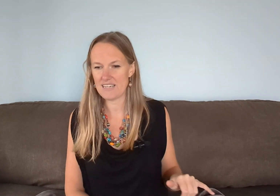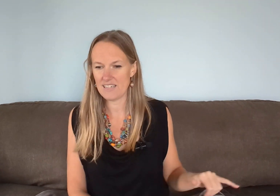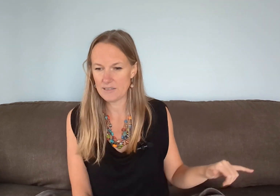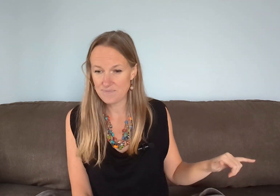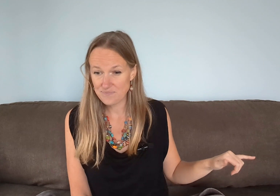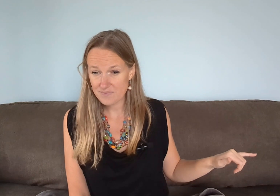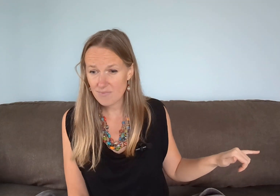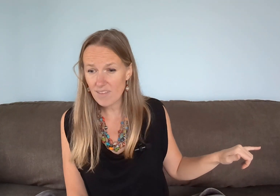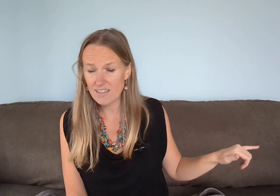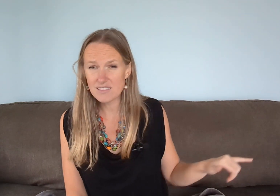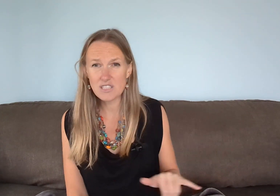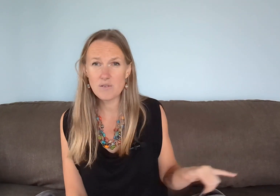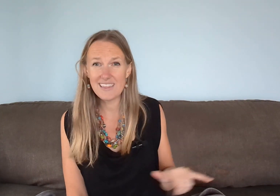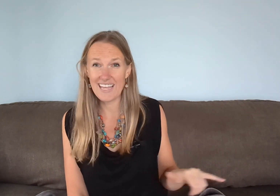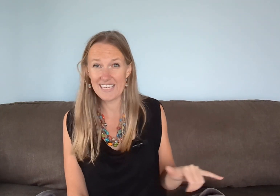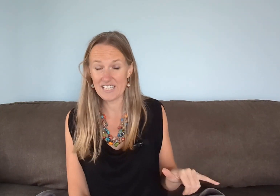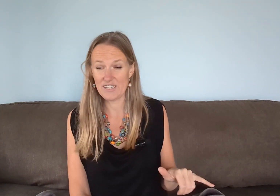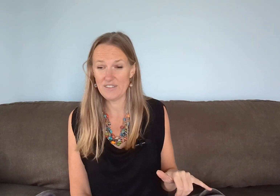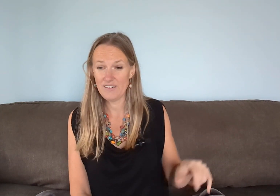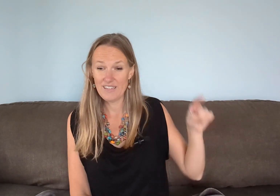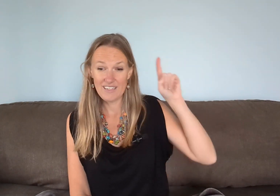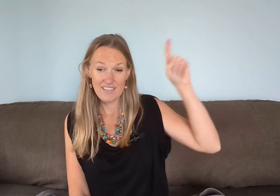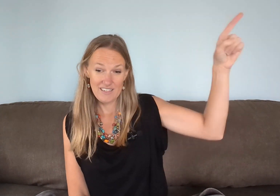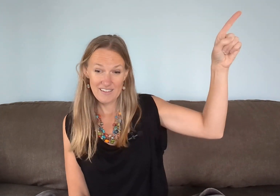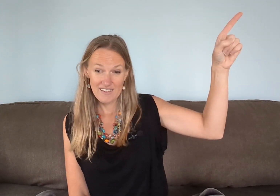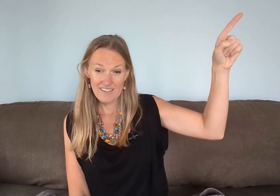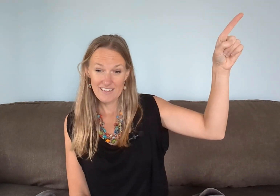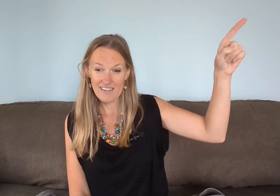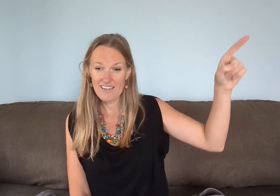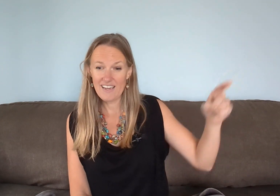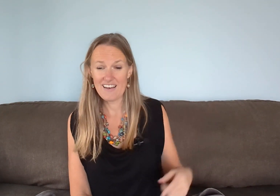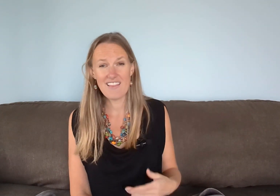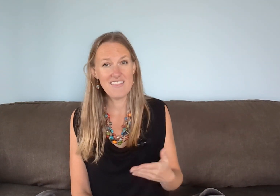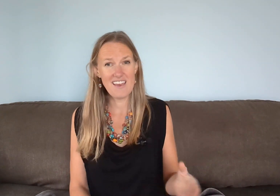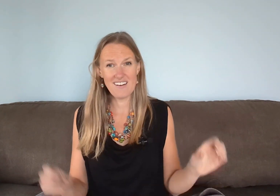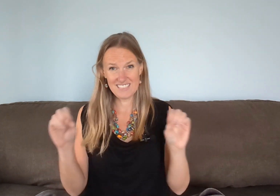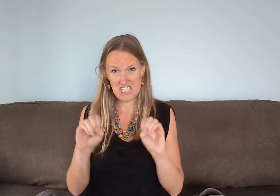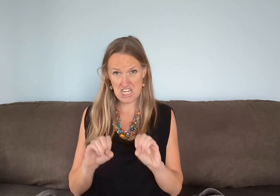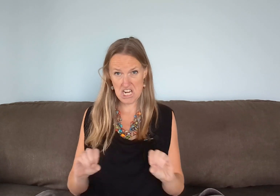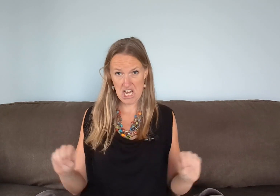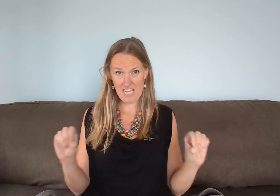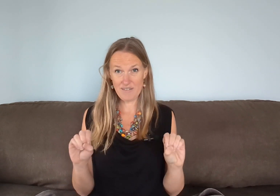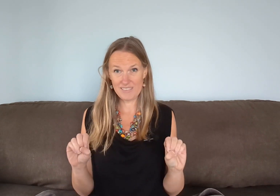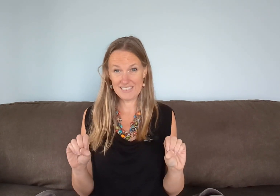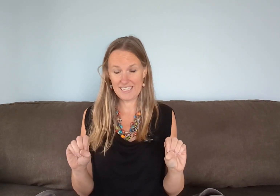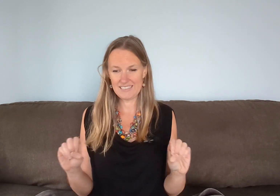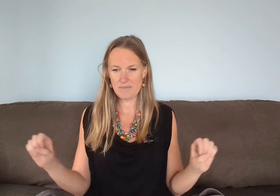down here. There is no one like you. Okay, and there is none. Once again, same